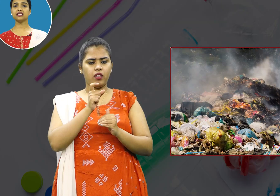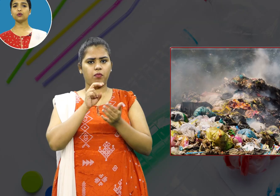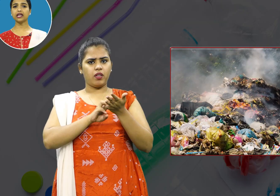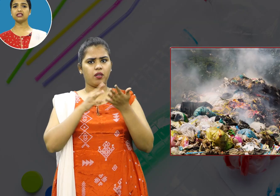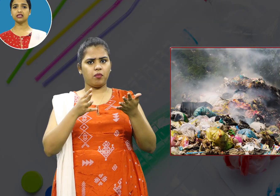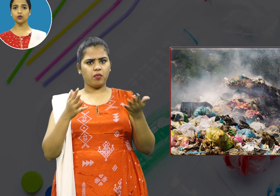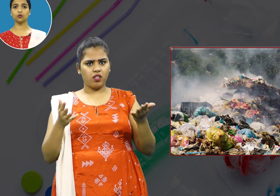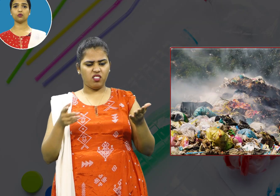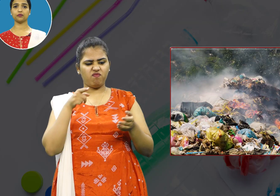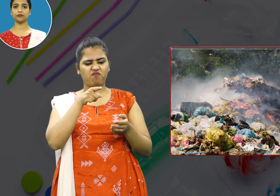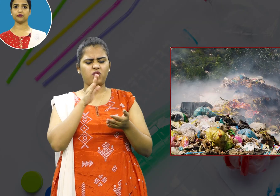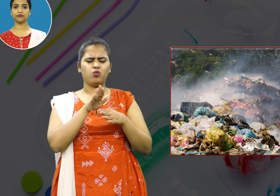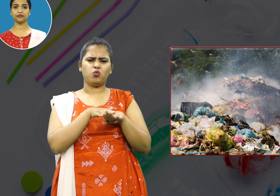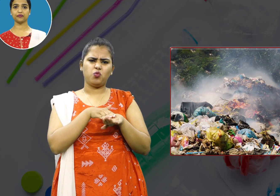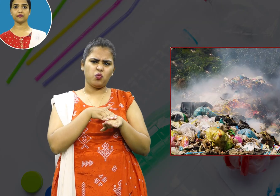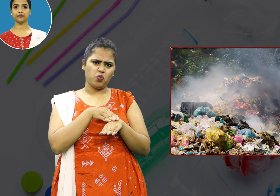is quite slow